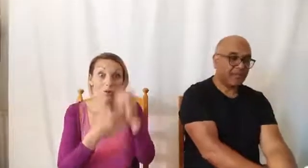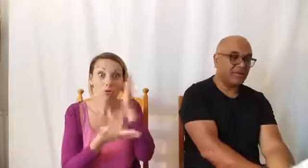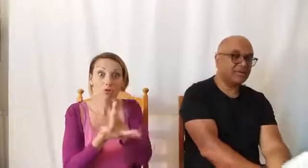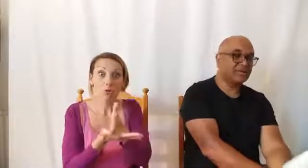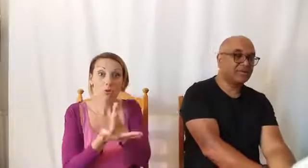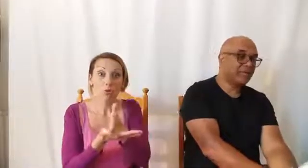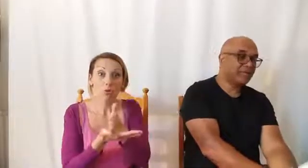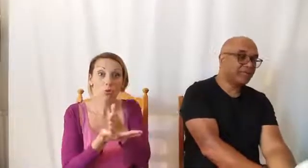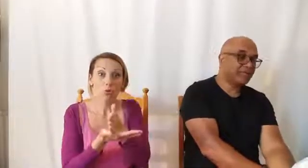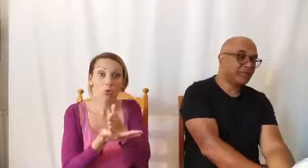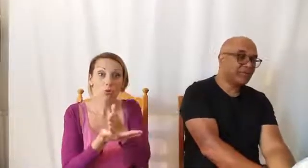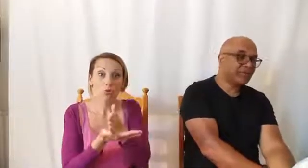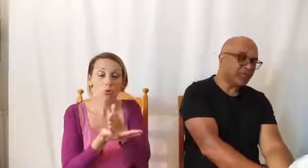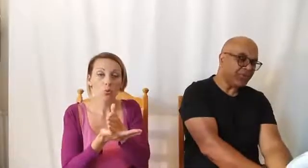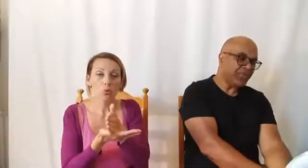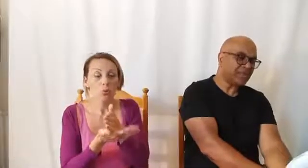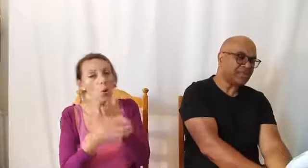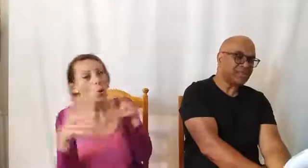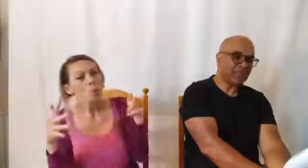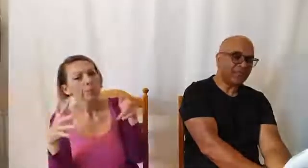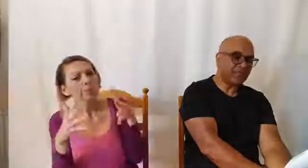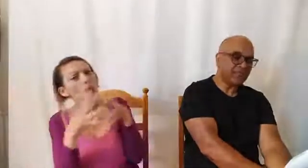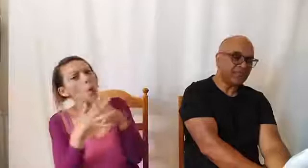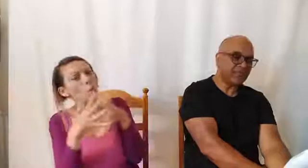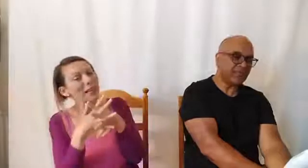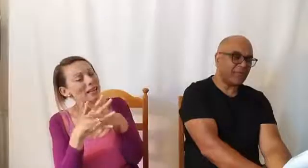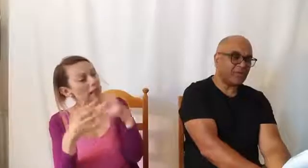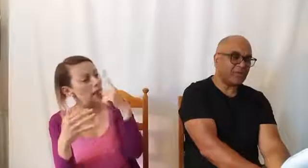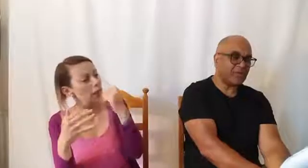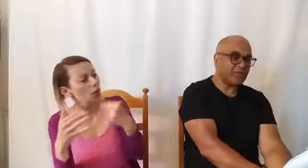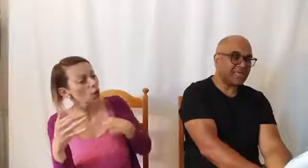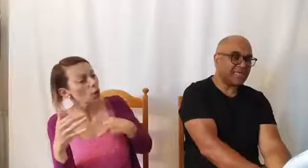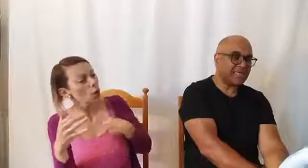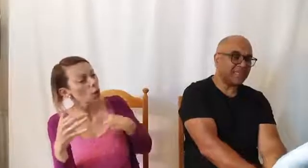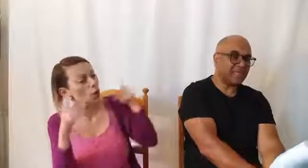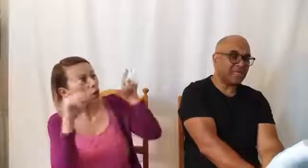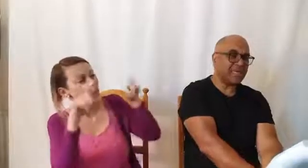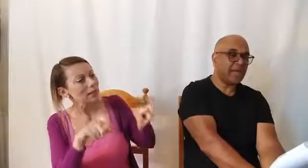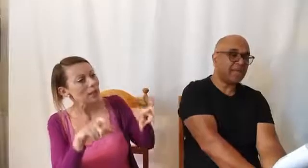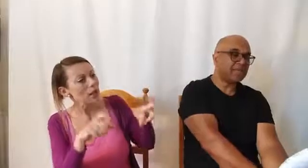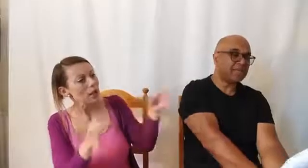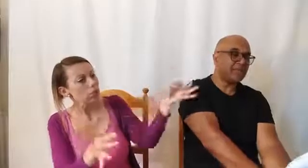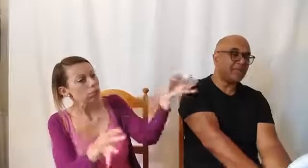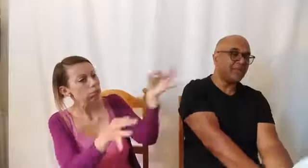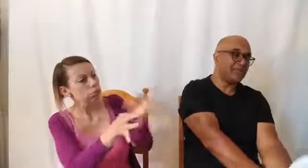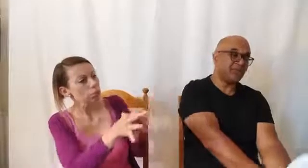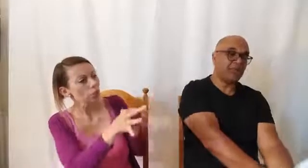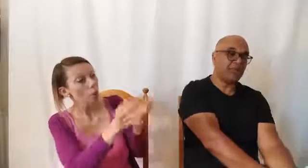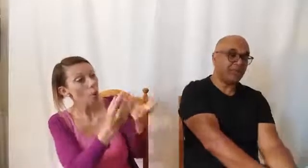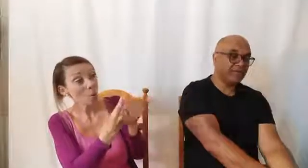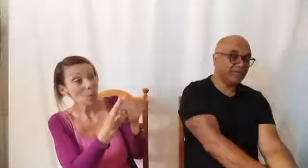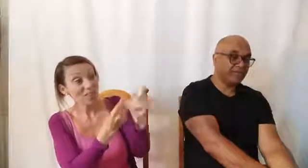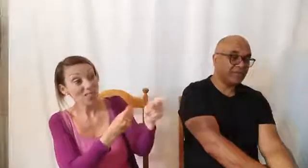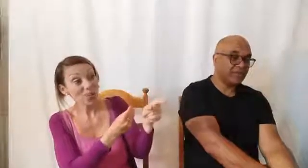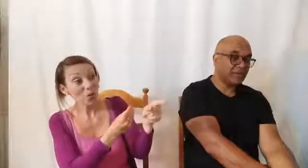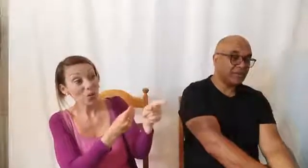asked, do you think I could stay with you and the other barnacles and maybe go on a magical adventure with you? No